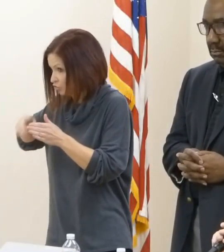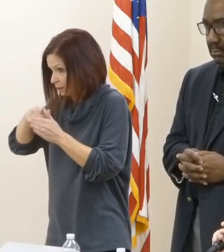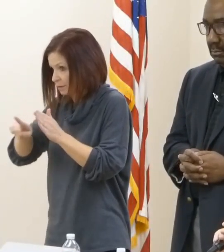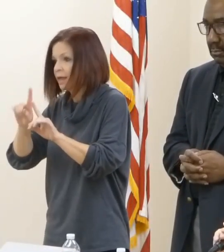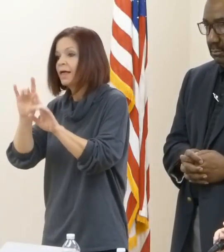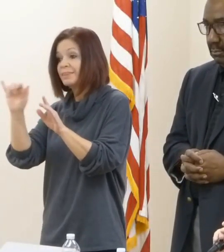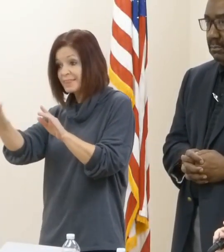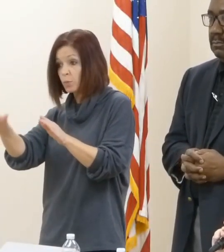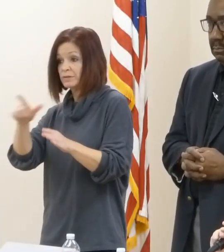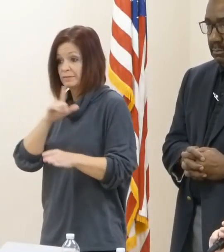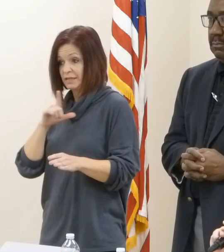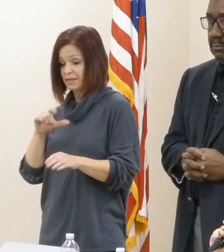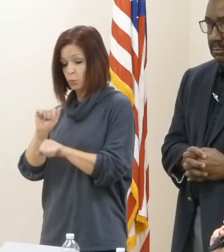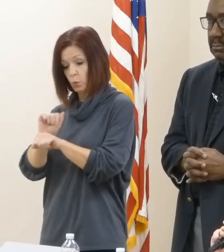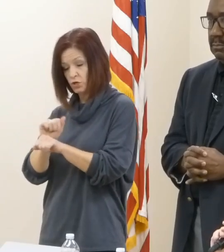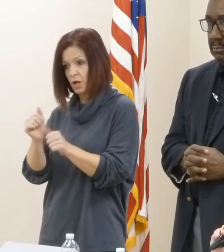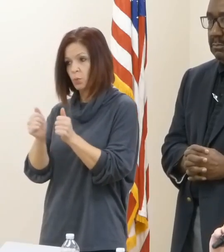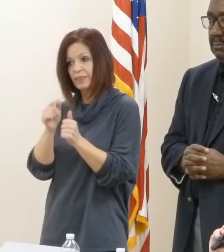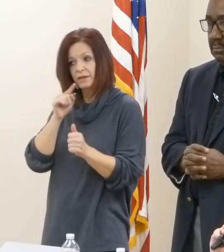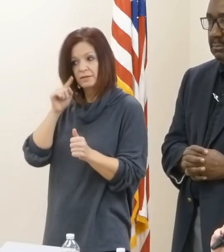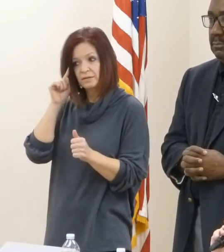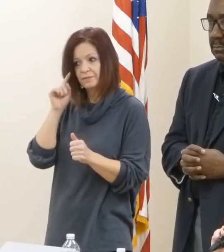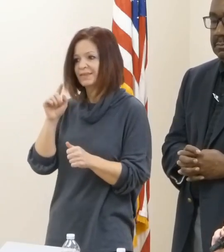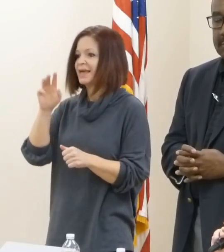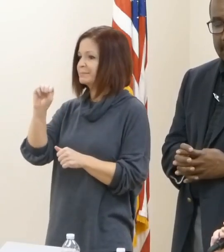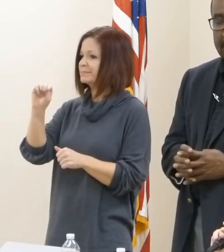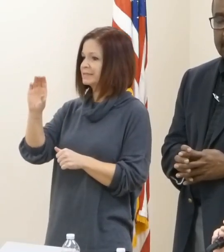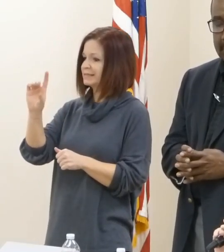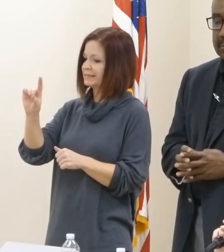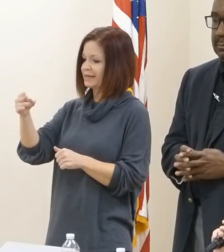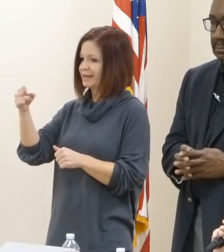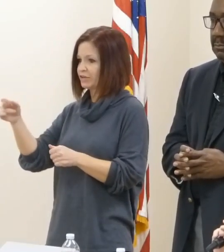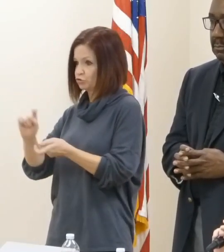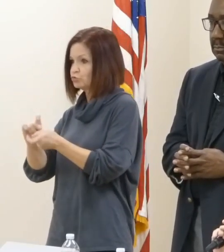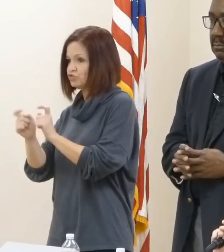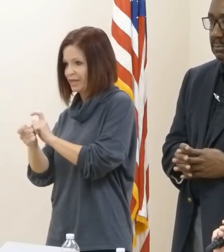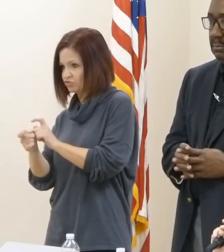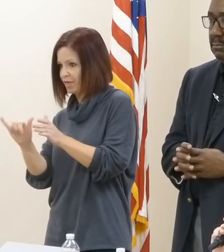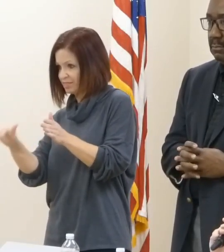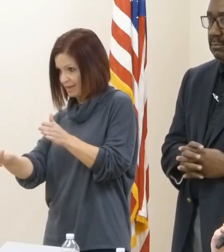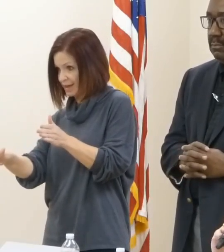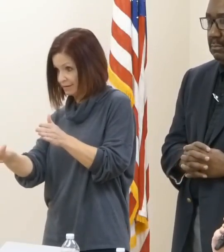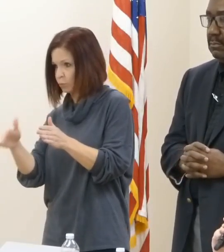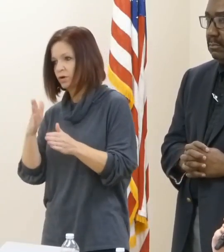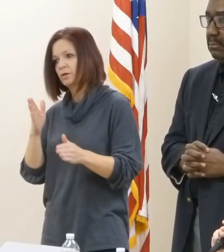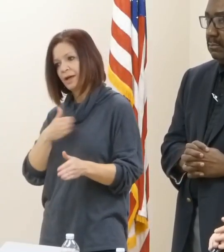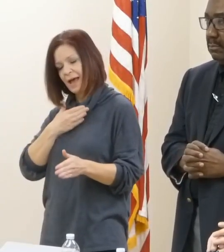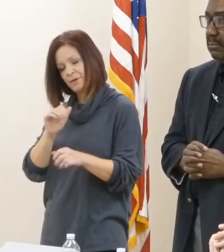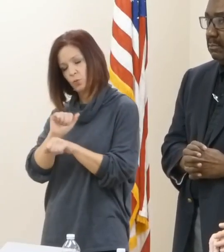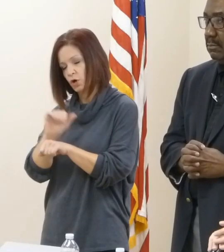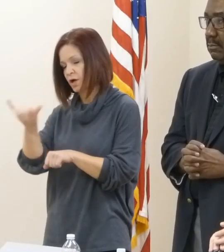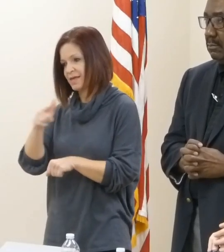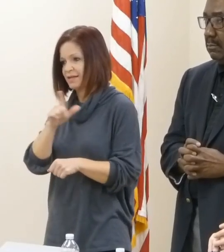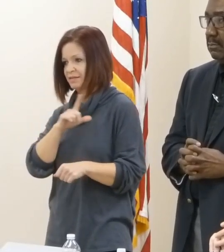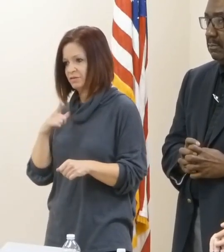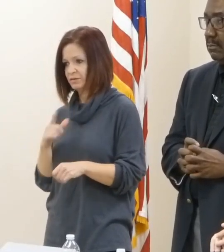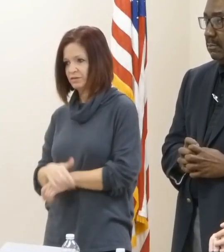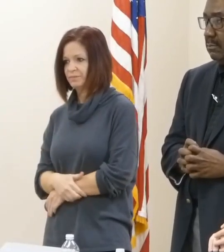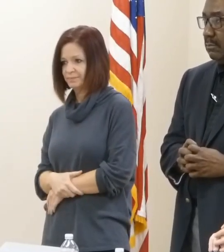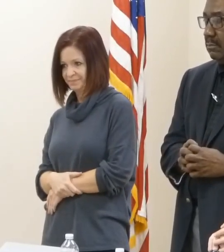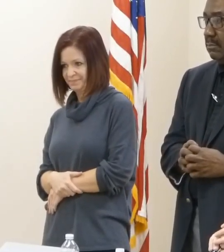legislation we worked on last year with the Deaf and Hard of Hearing Commission to change the designation, and we were happy to have that legislation. Right. Wonderful. Thank you. I just wanted to